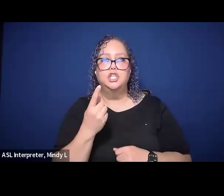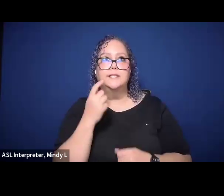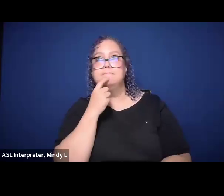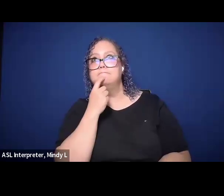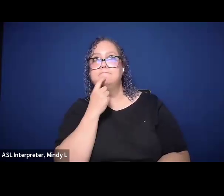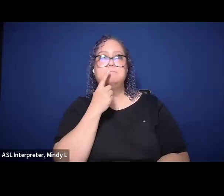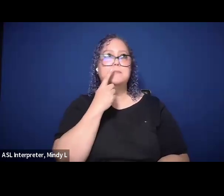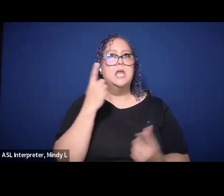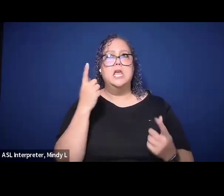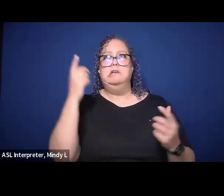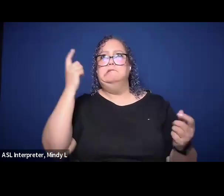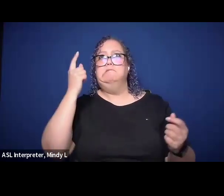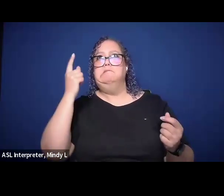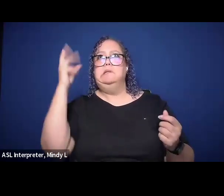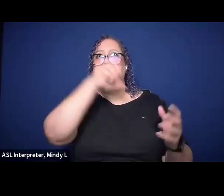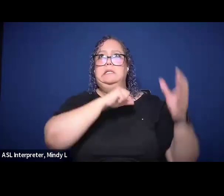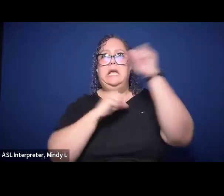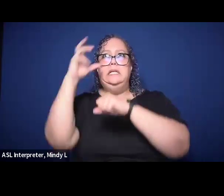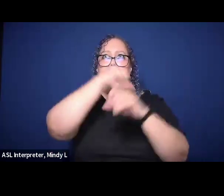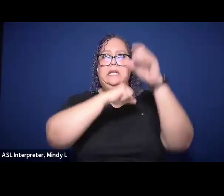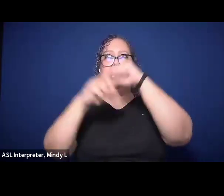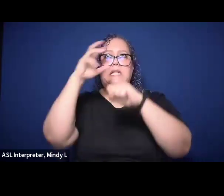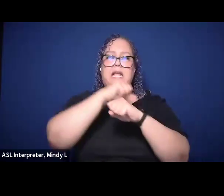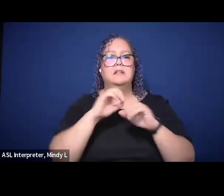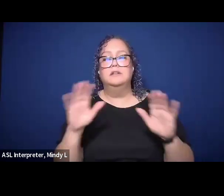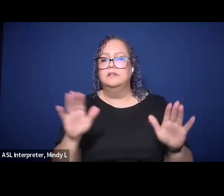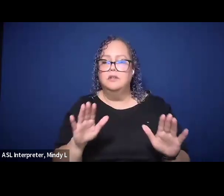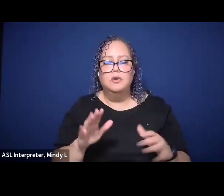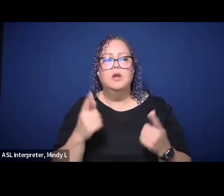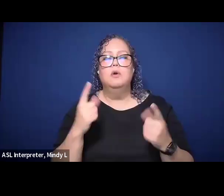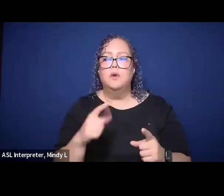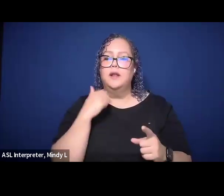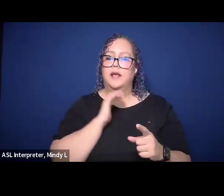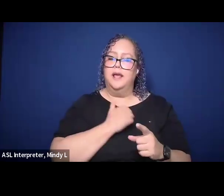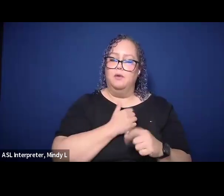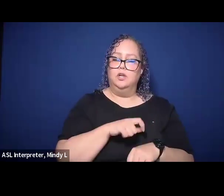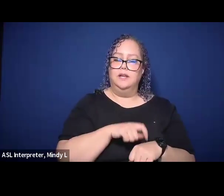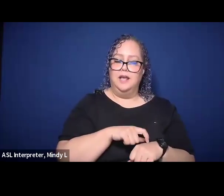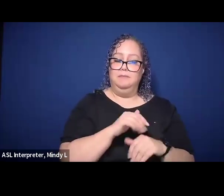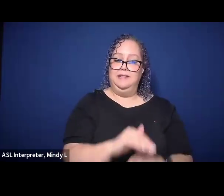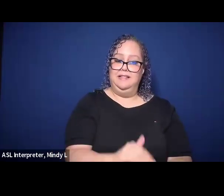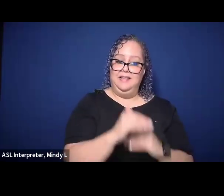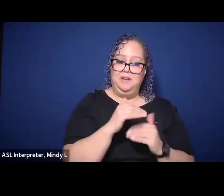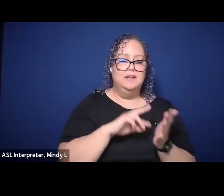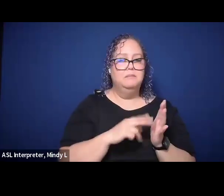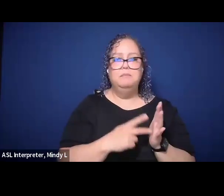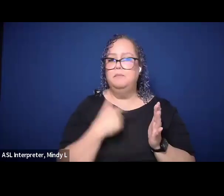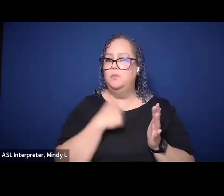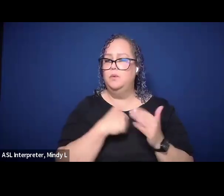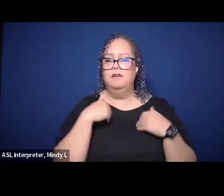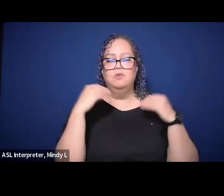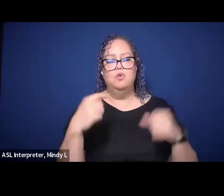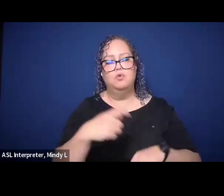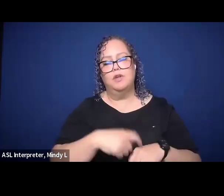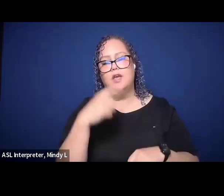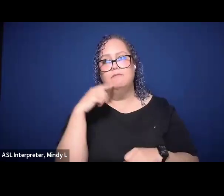time is limited, we don't have time to make all that spaghetti. We have to look at